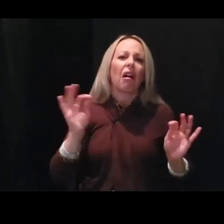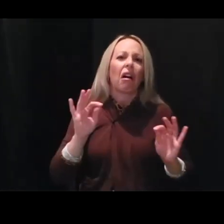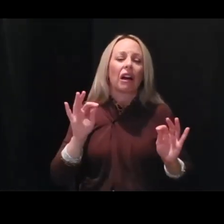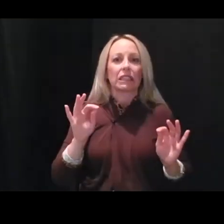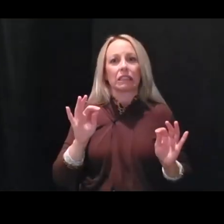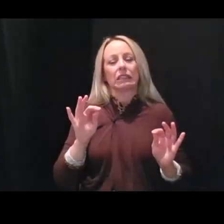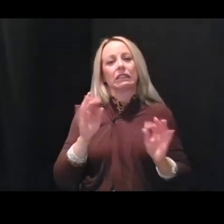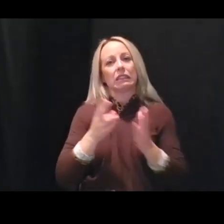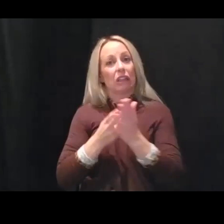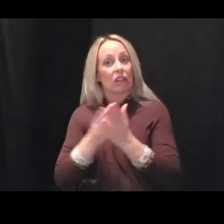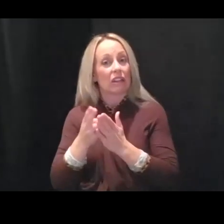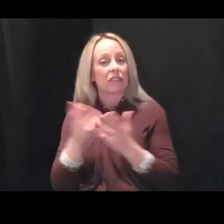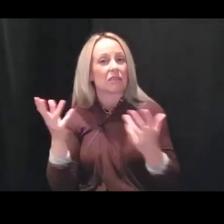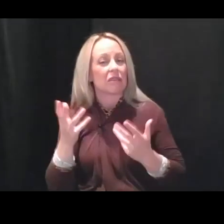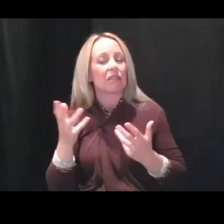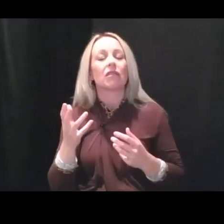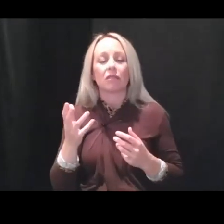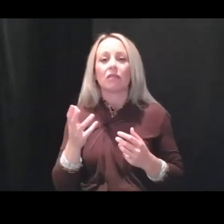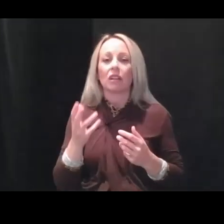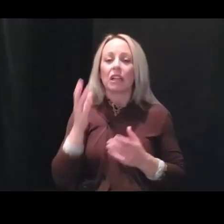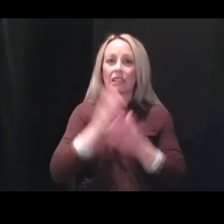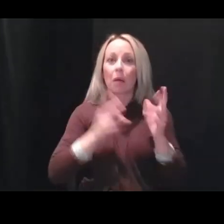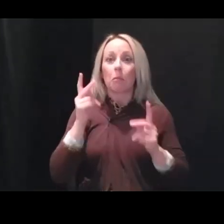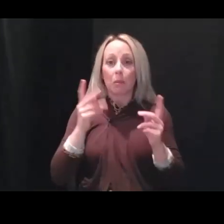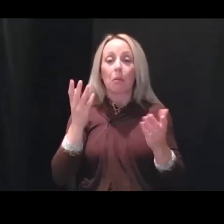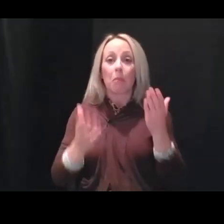have COVID-19. Some individuals may